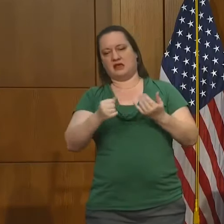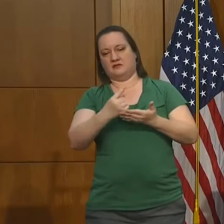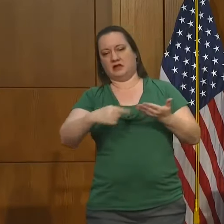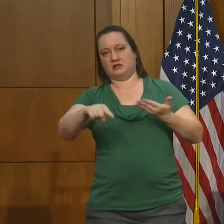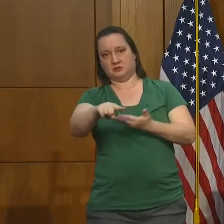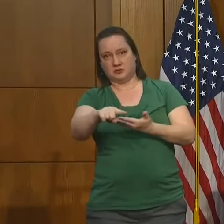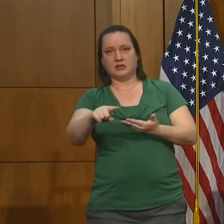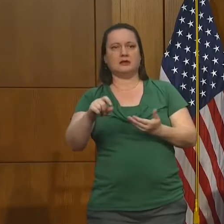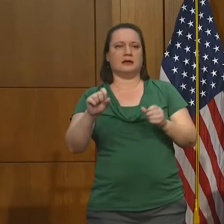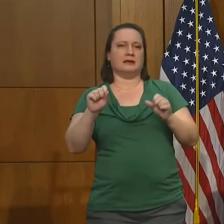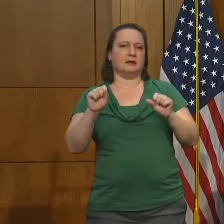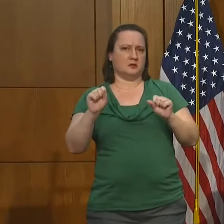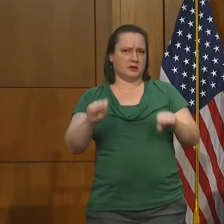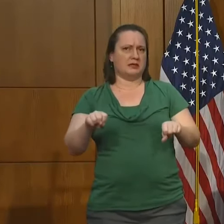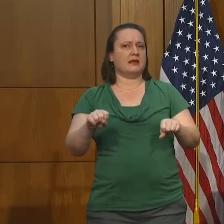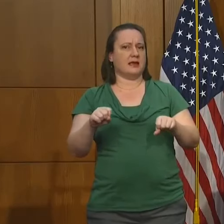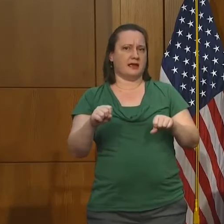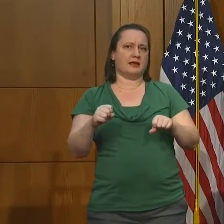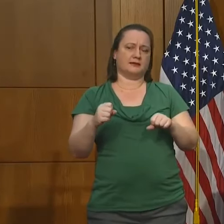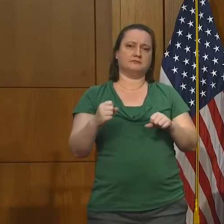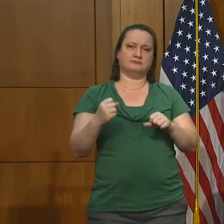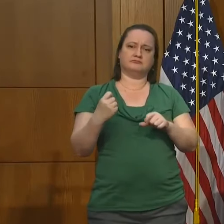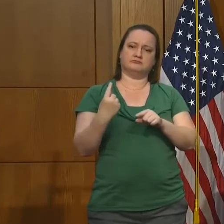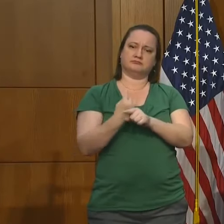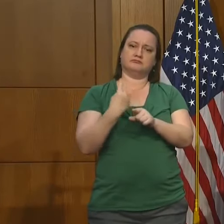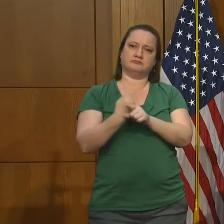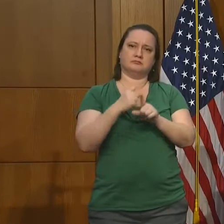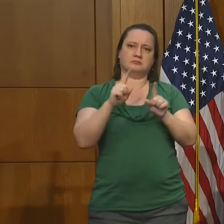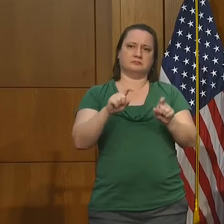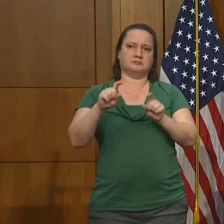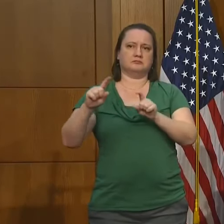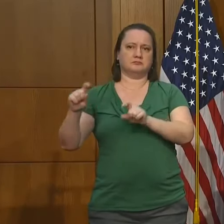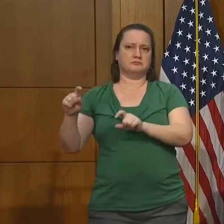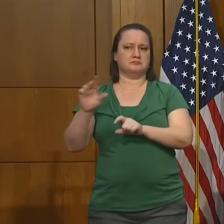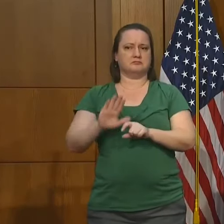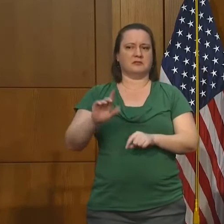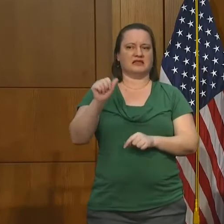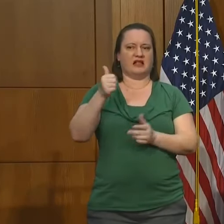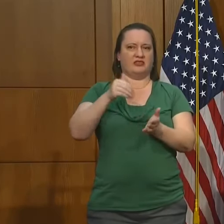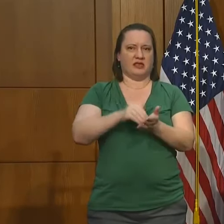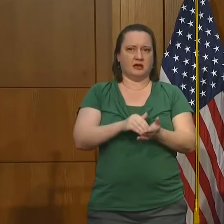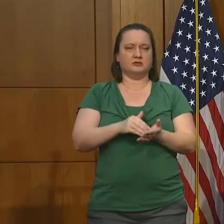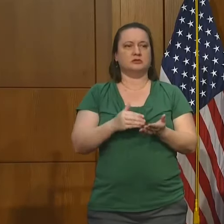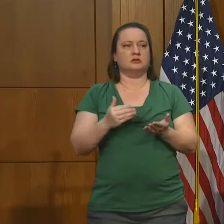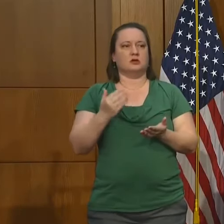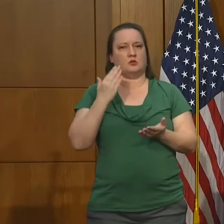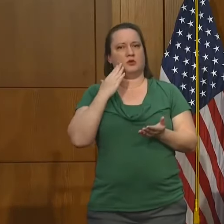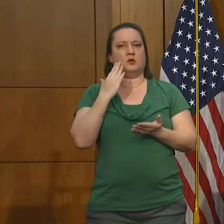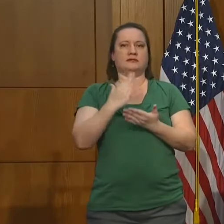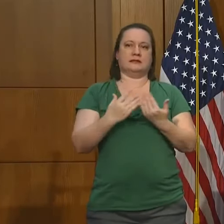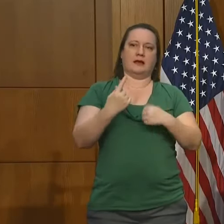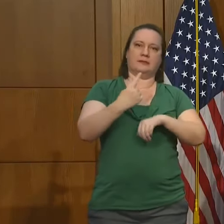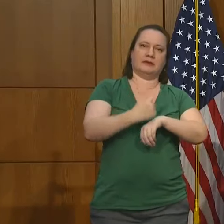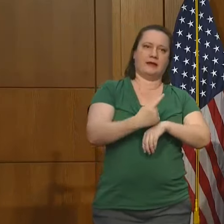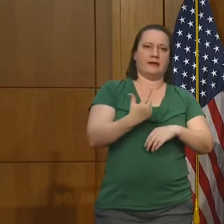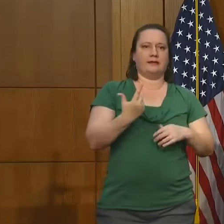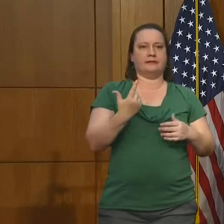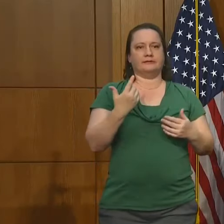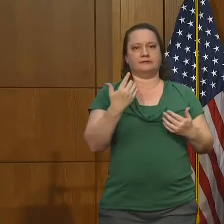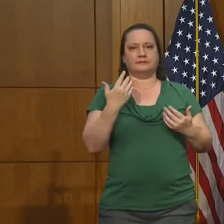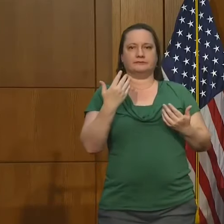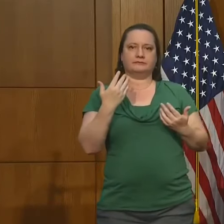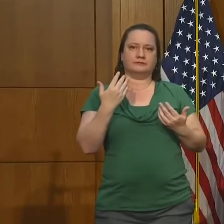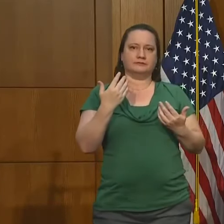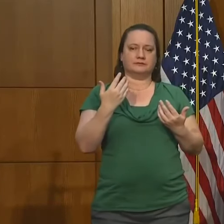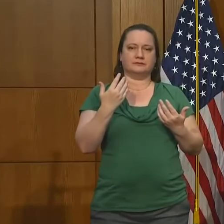consistent number that we will be able to reach, knowing that there will be days, weekend days sometimes, days when, just because of the vagaries that you